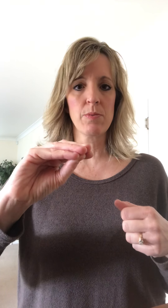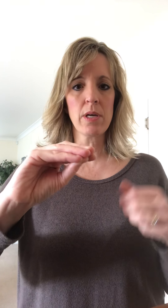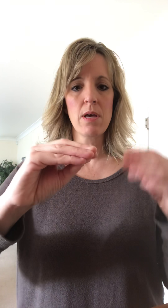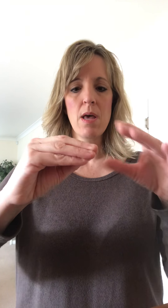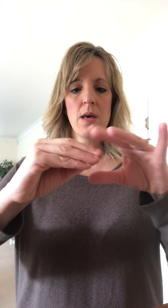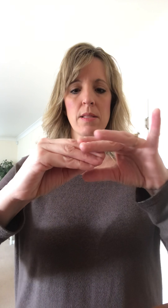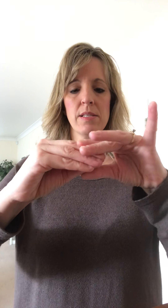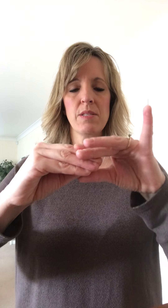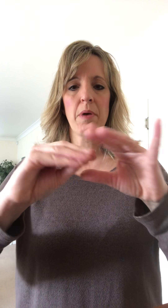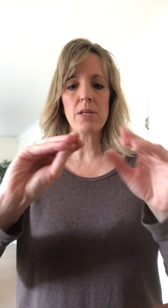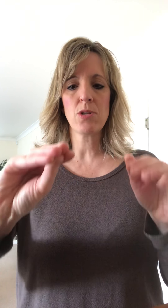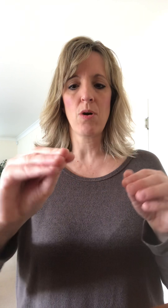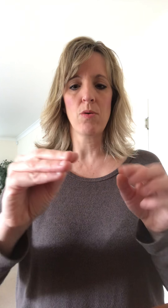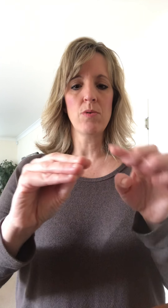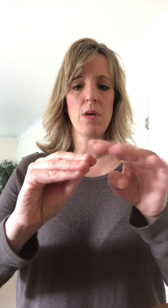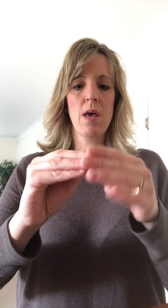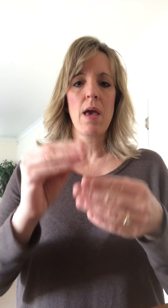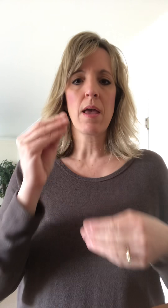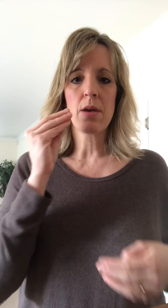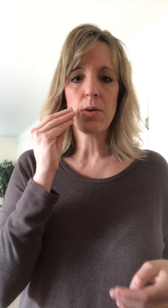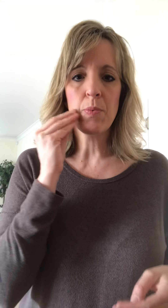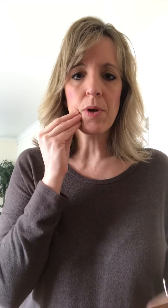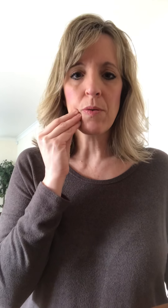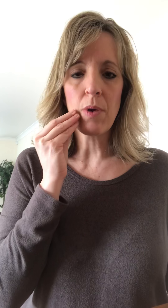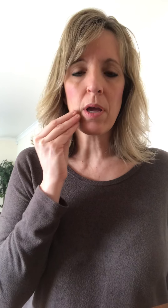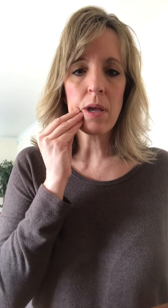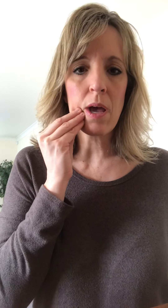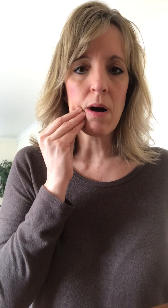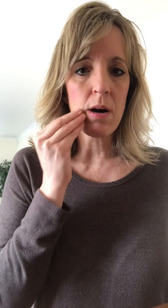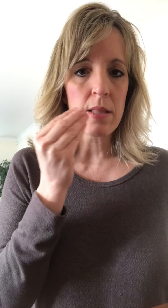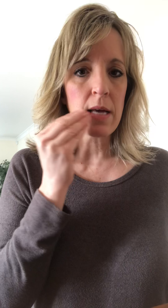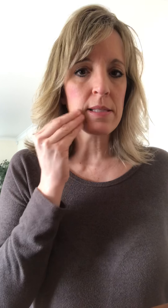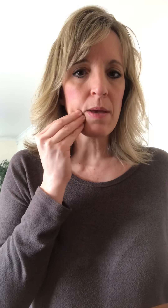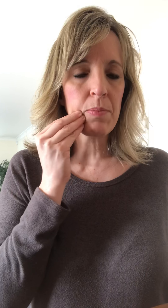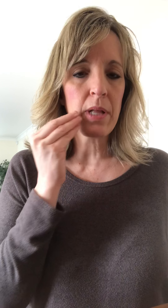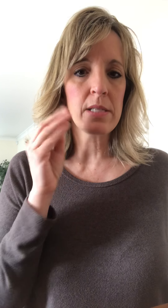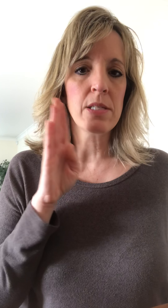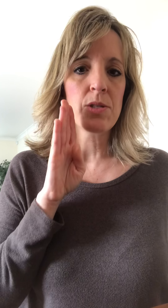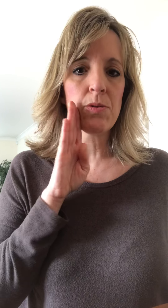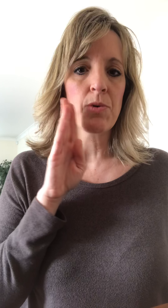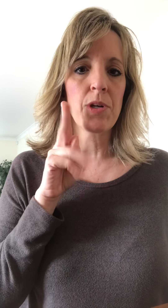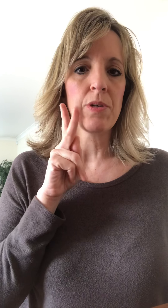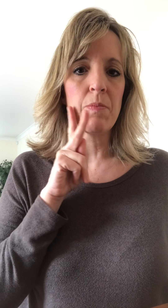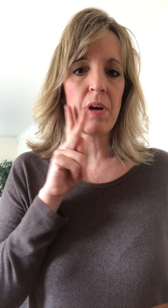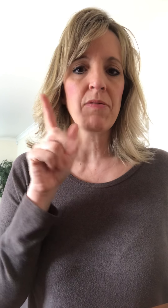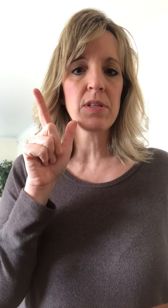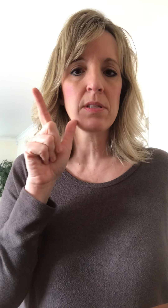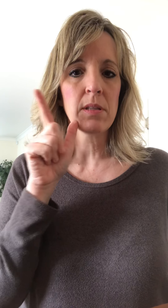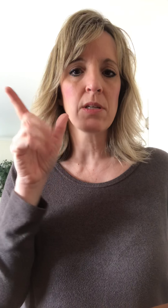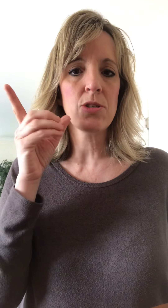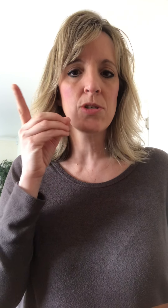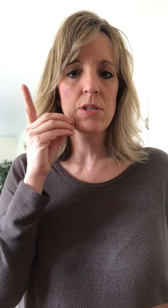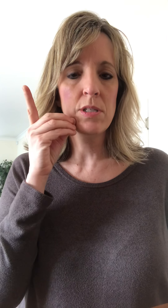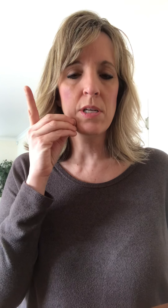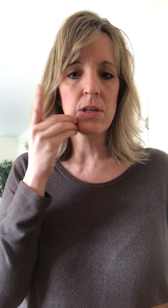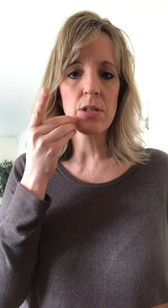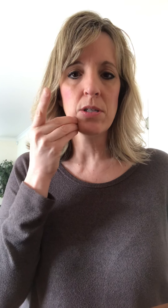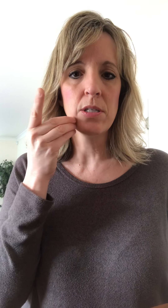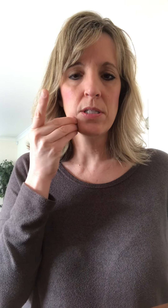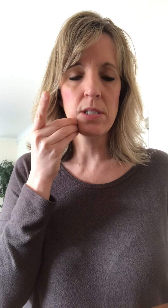week. This smashed O, and you put it right on that same place as where you did breakfast, lunch, dinner,